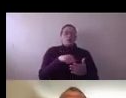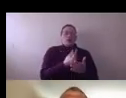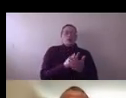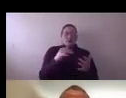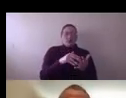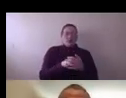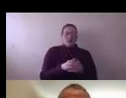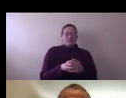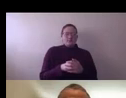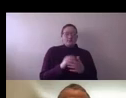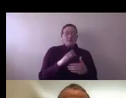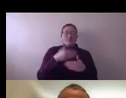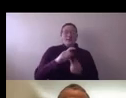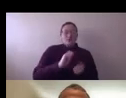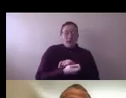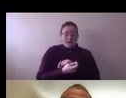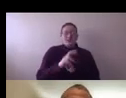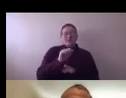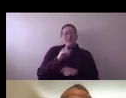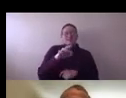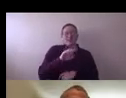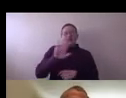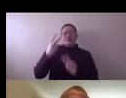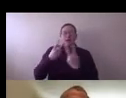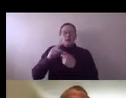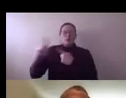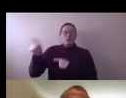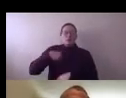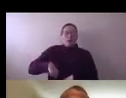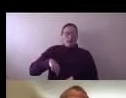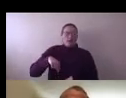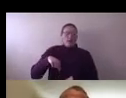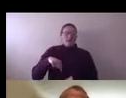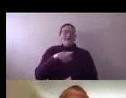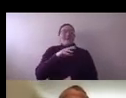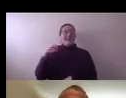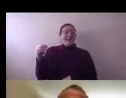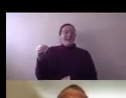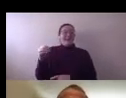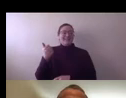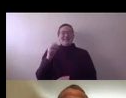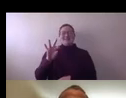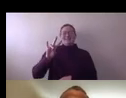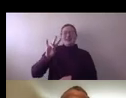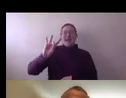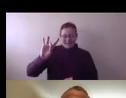Nixon's visit to China in 1972, and even more so in terms of the turning point, it will be